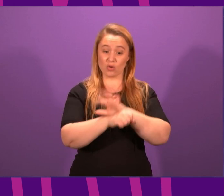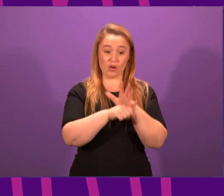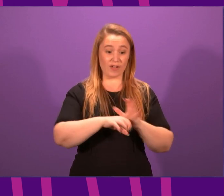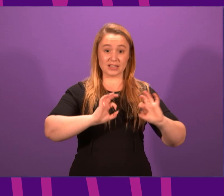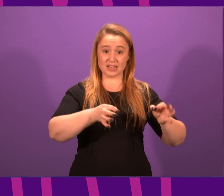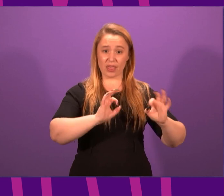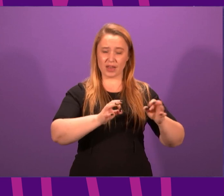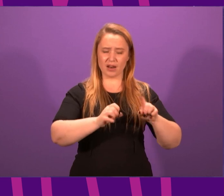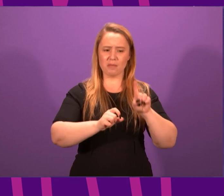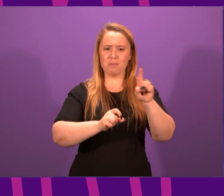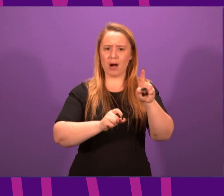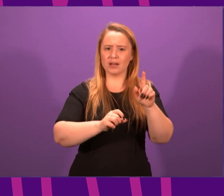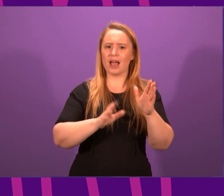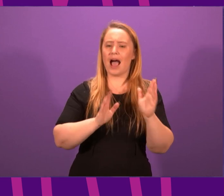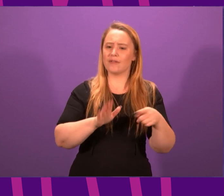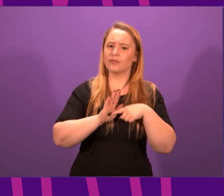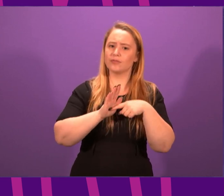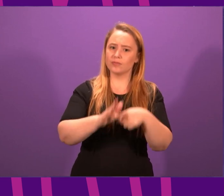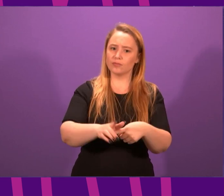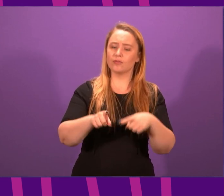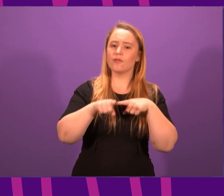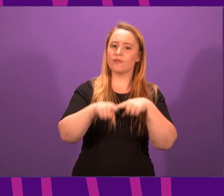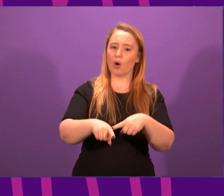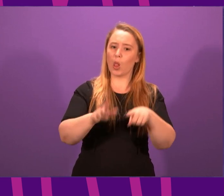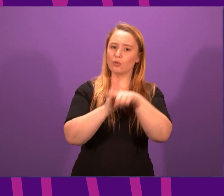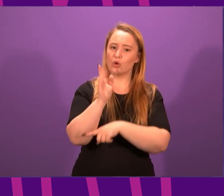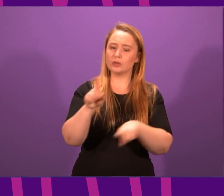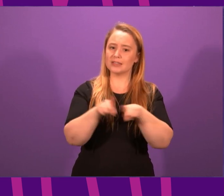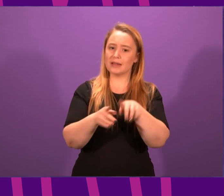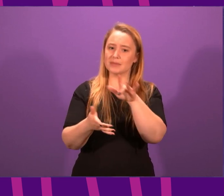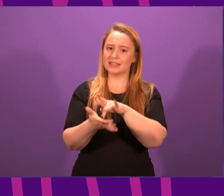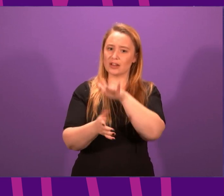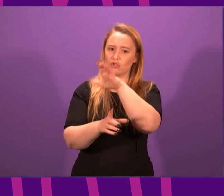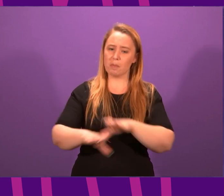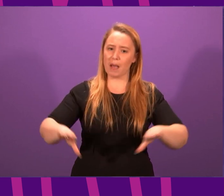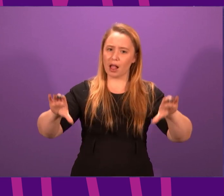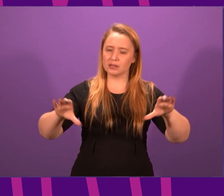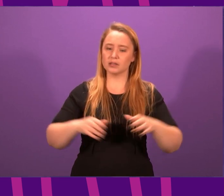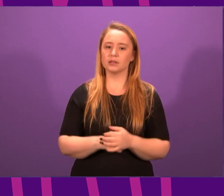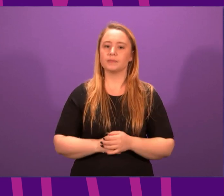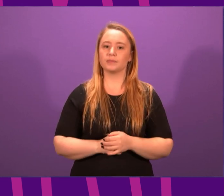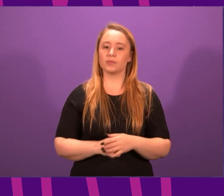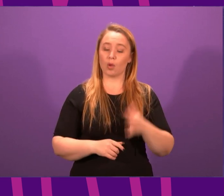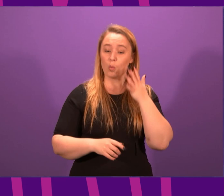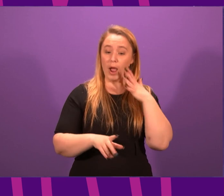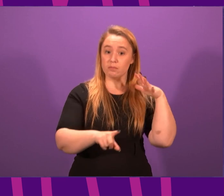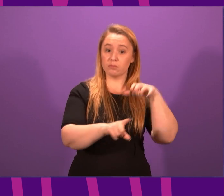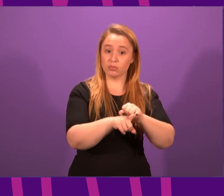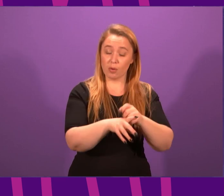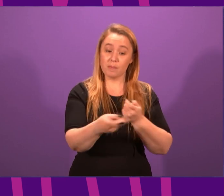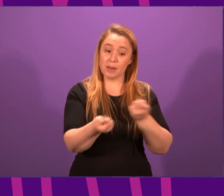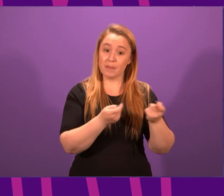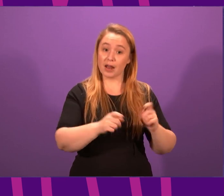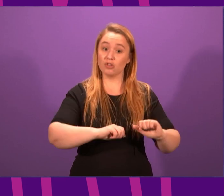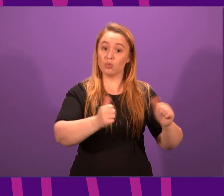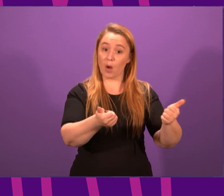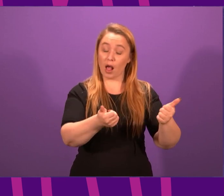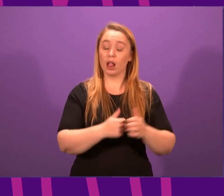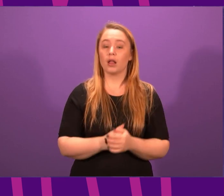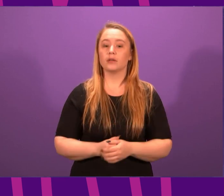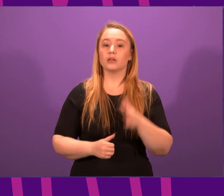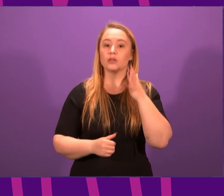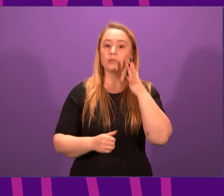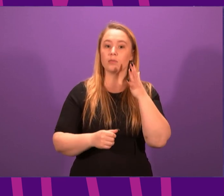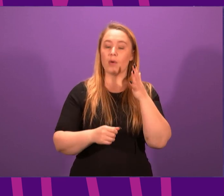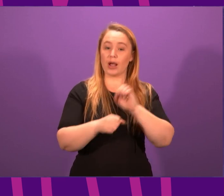Belt. The small cluster of confirmed cases on the island have been effectively contact traced and managed. This shows that even with the recent return of coronavirus,